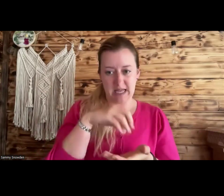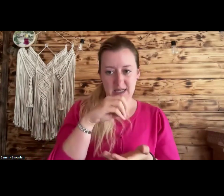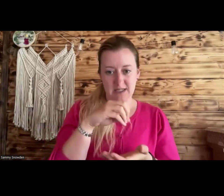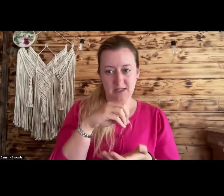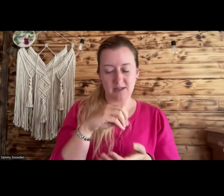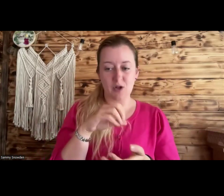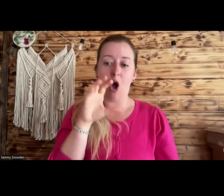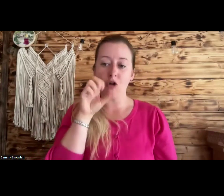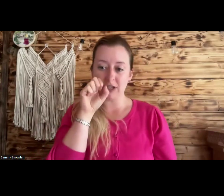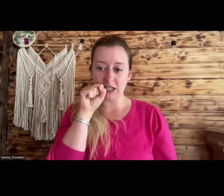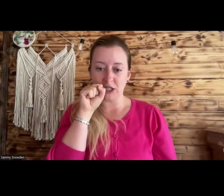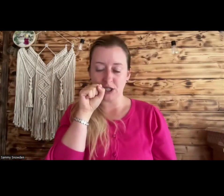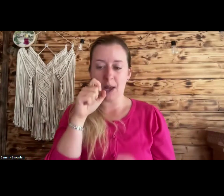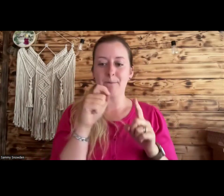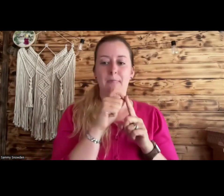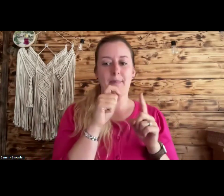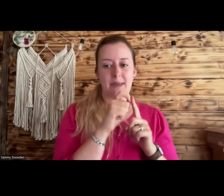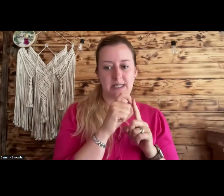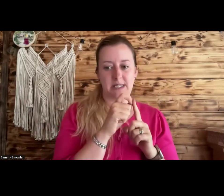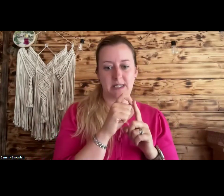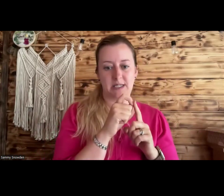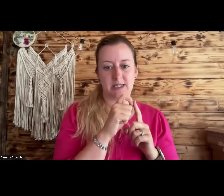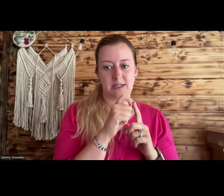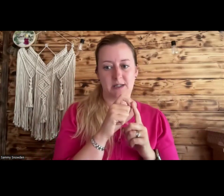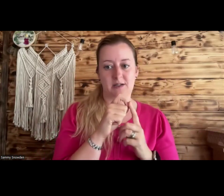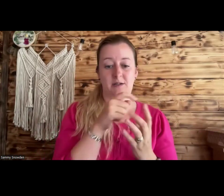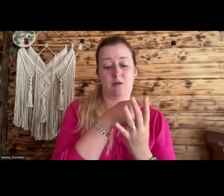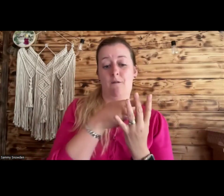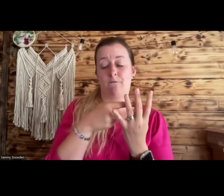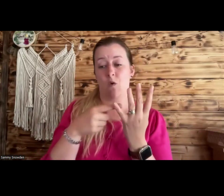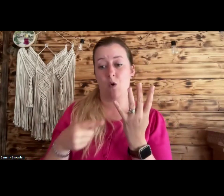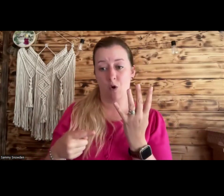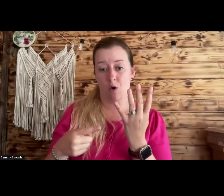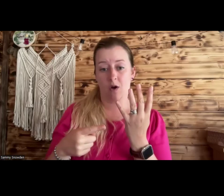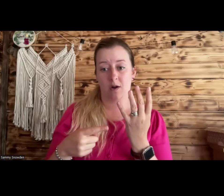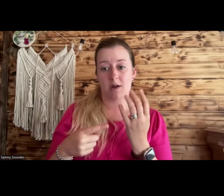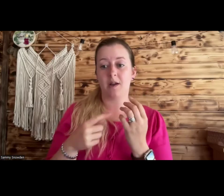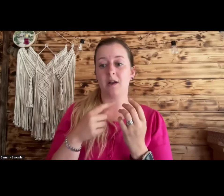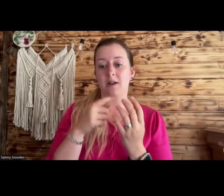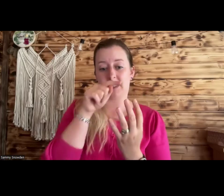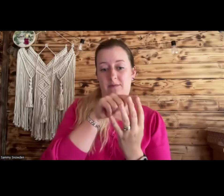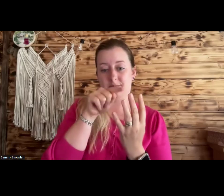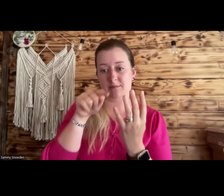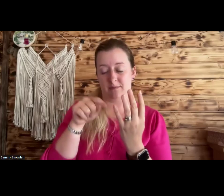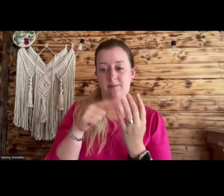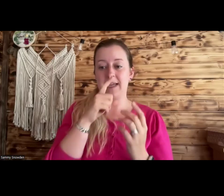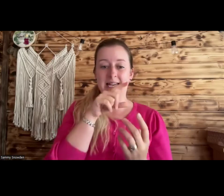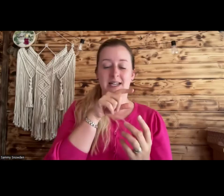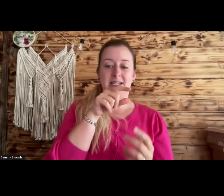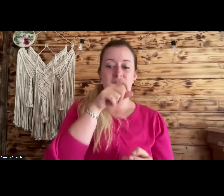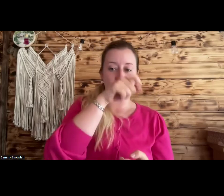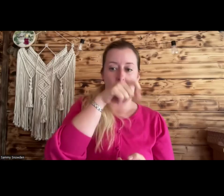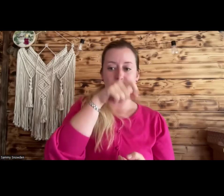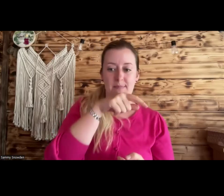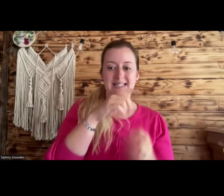And each day we're going to roll it on the back of our neck, and then we're going to pop it on our brain reflex point, which I actually didn't know, but